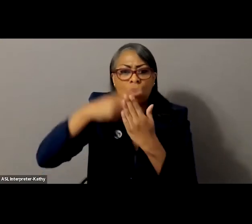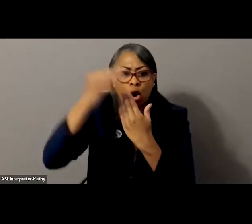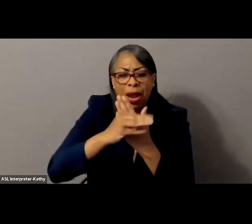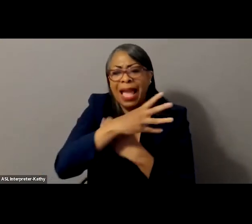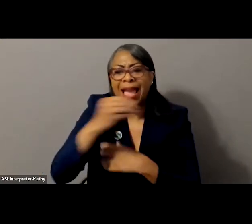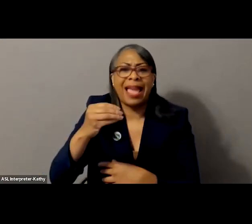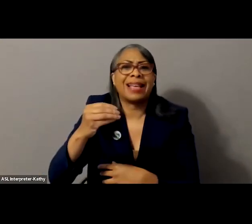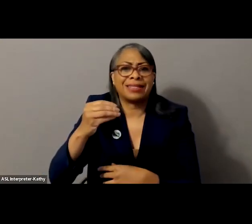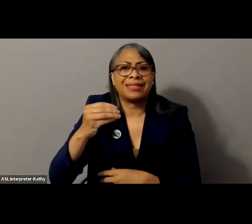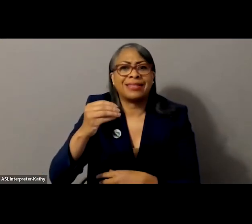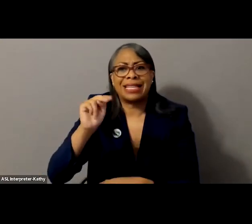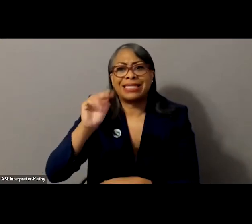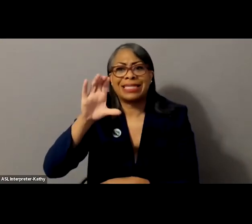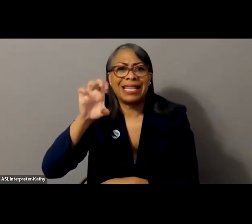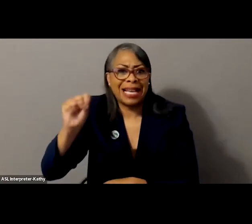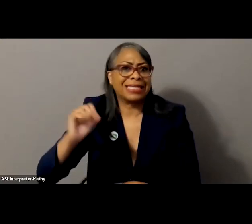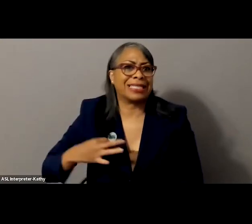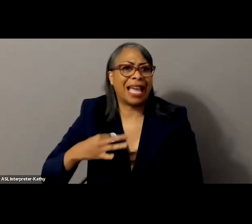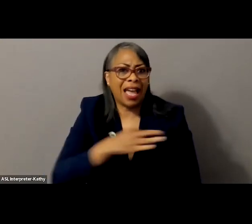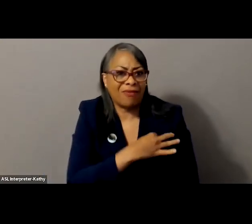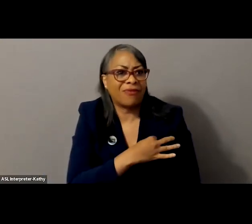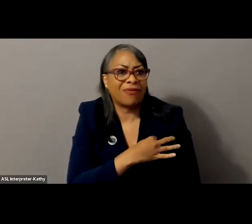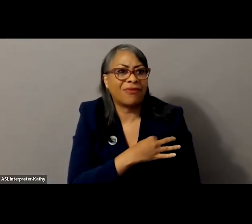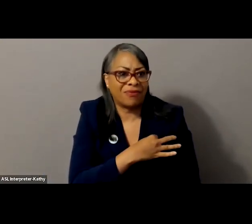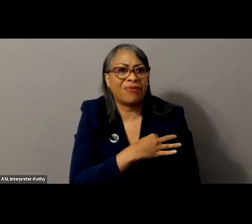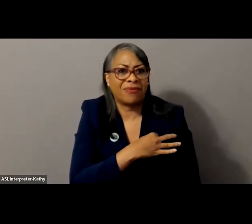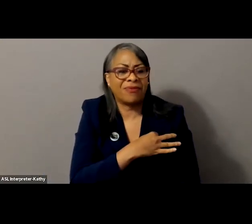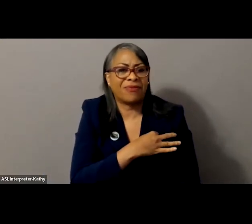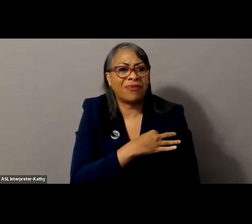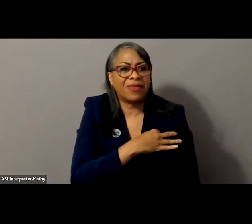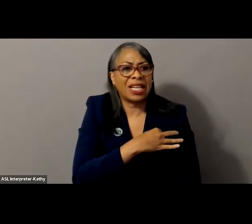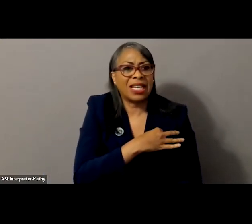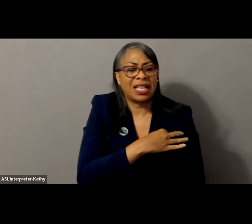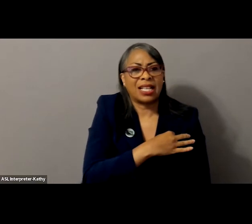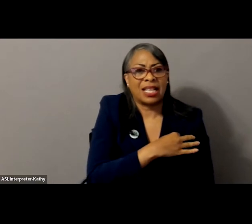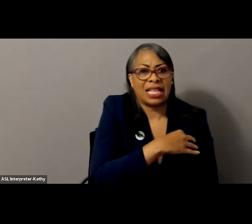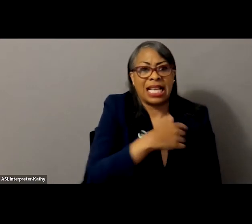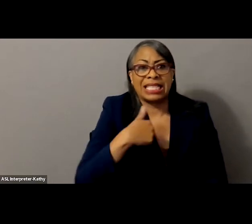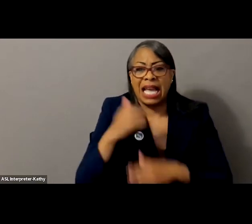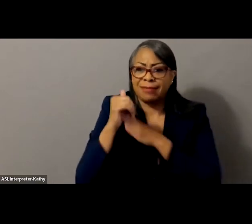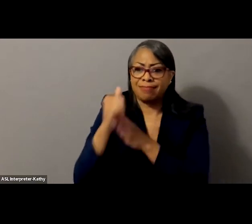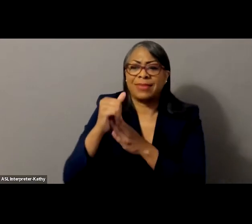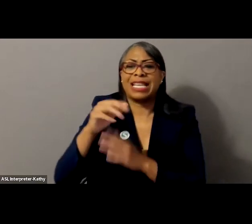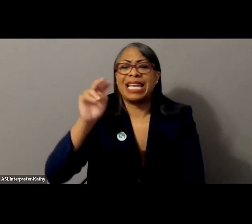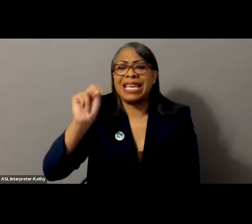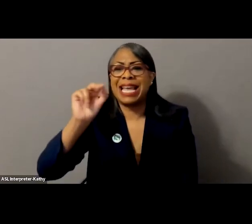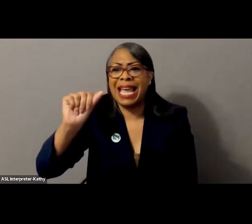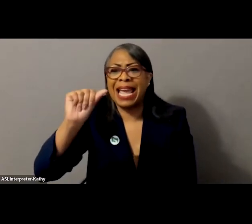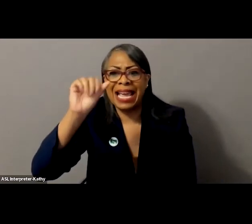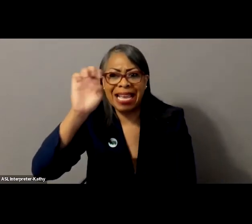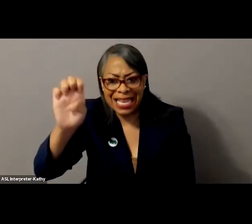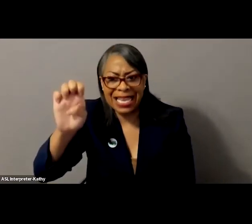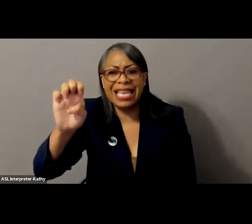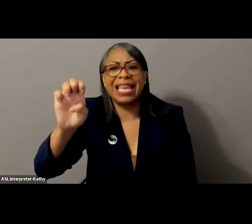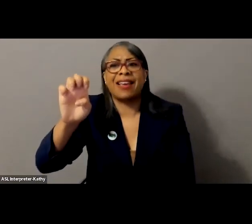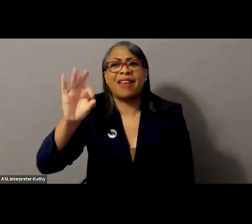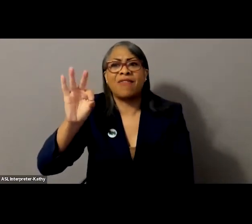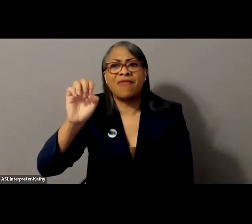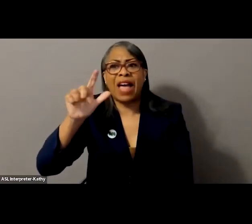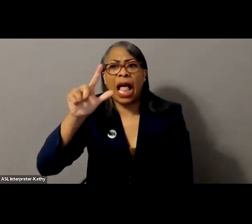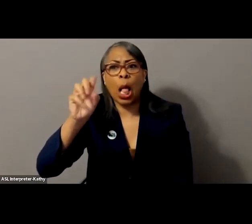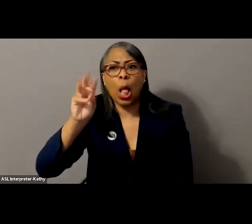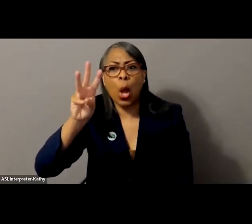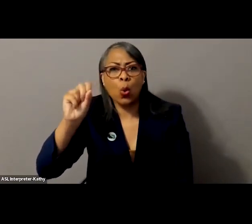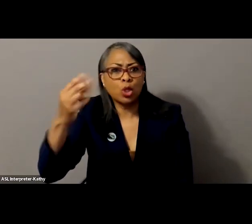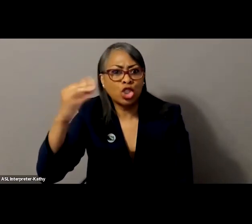And now I'm sort of stepping back and suggesting, as I chair the NAE Spencer Dissertation Fellowship. And this is where, when